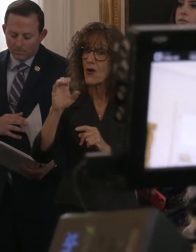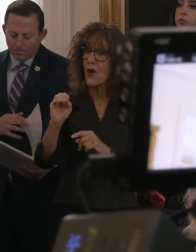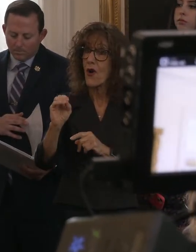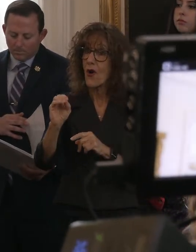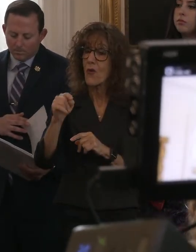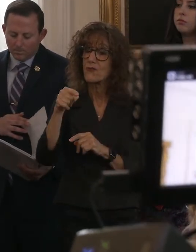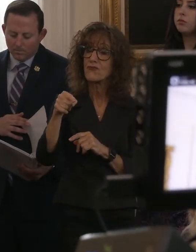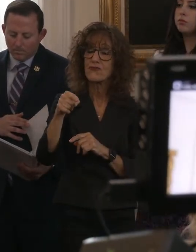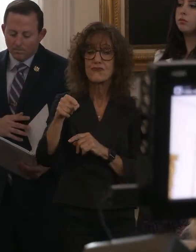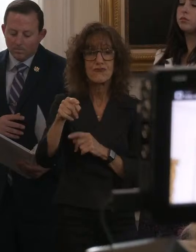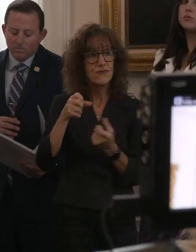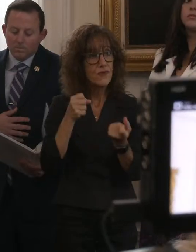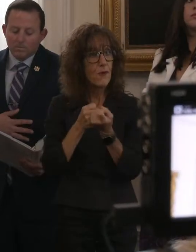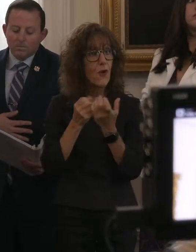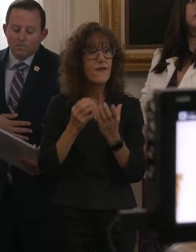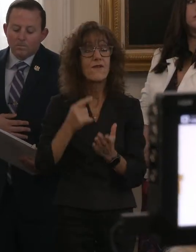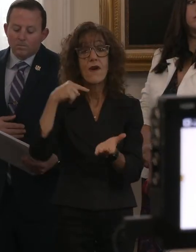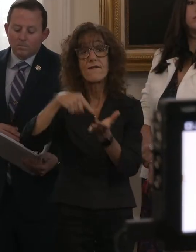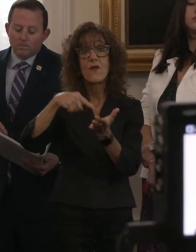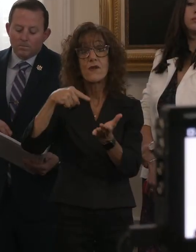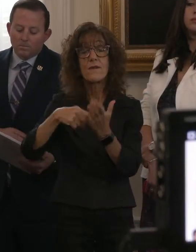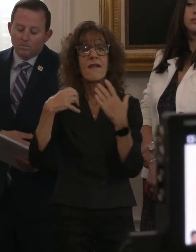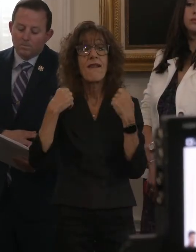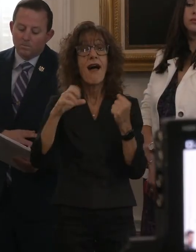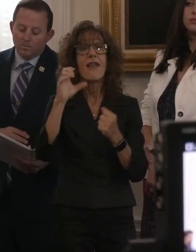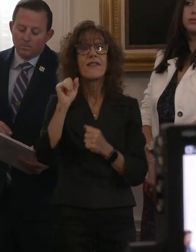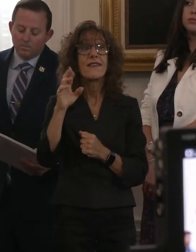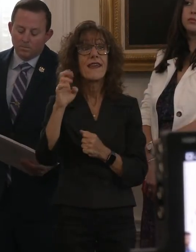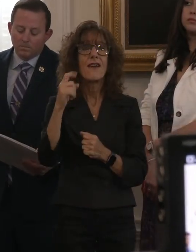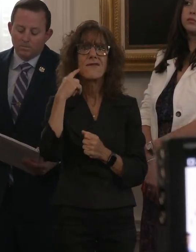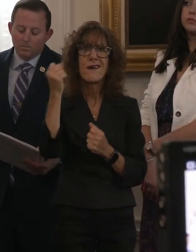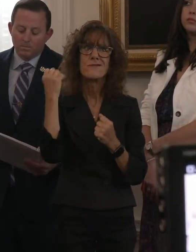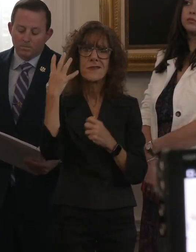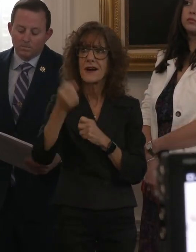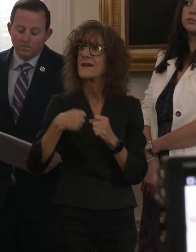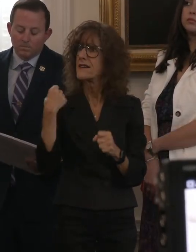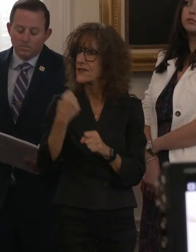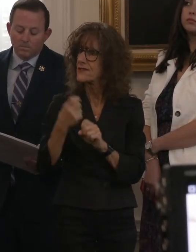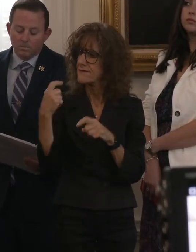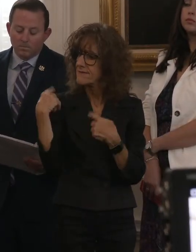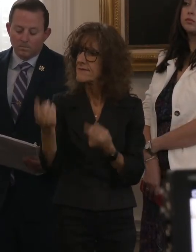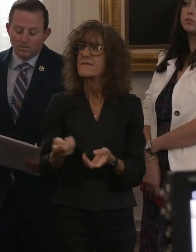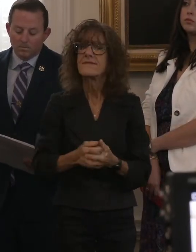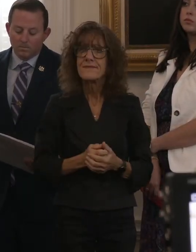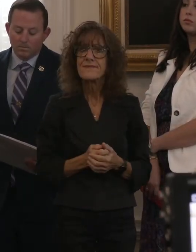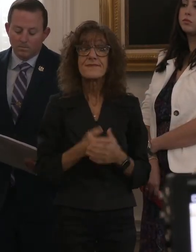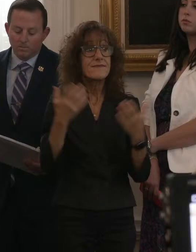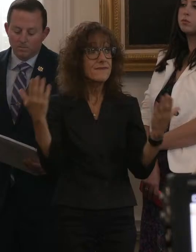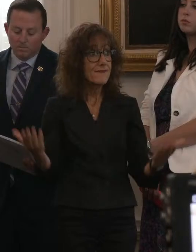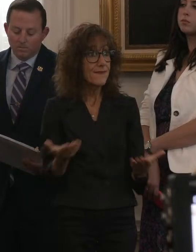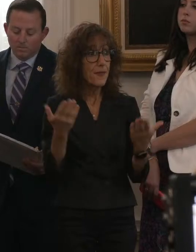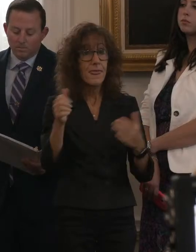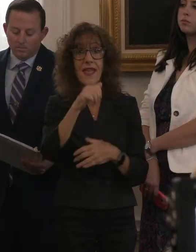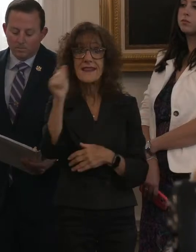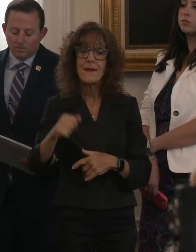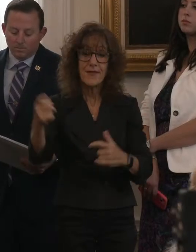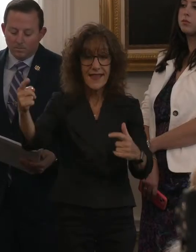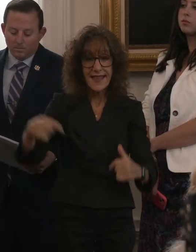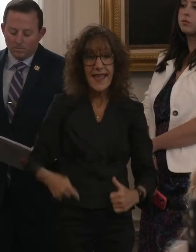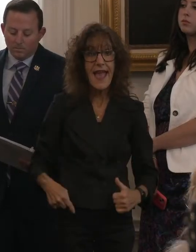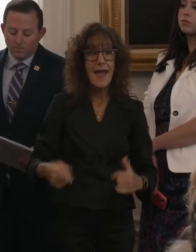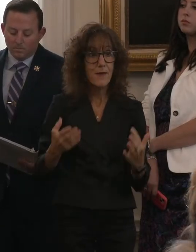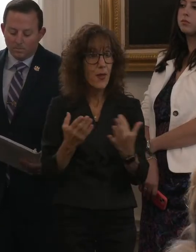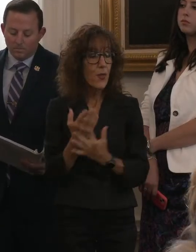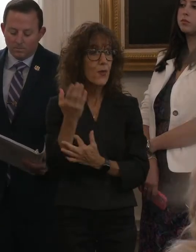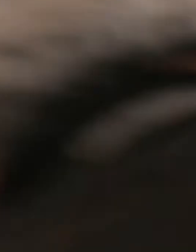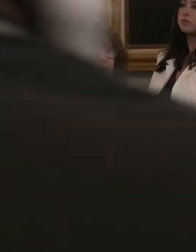who has been a champion for affordable health care for decades, who was here in Annapolis and who came to Annapolis all throughout